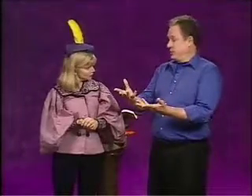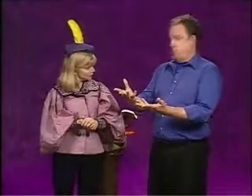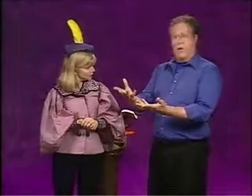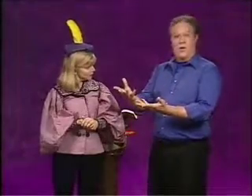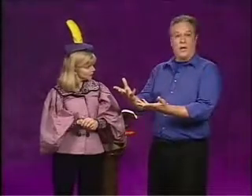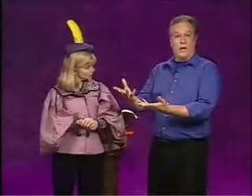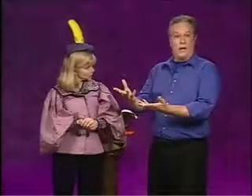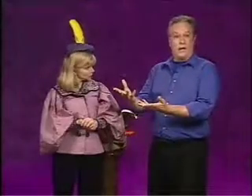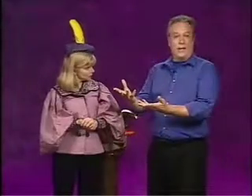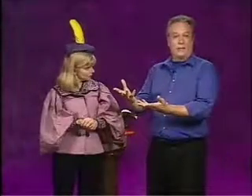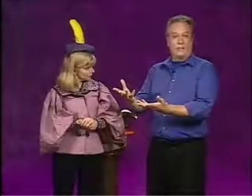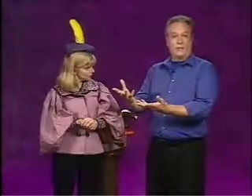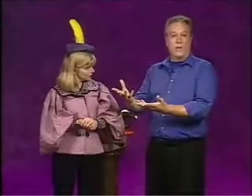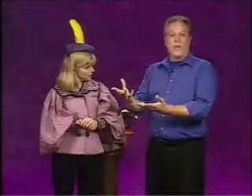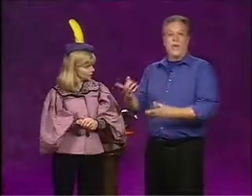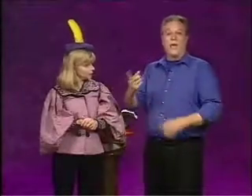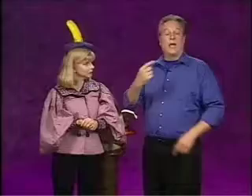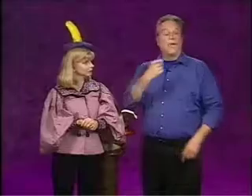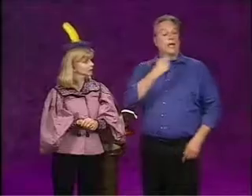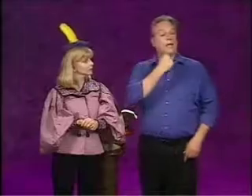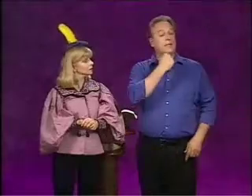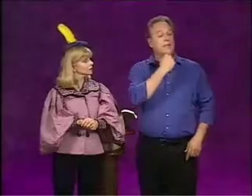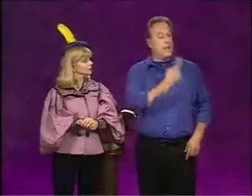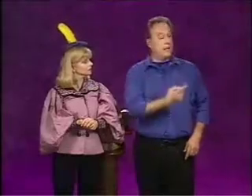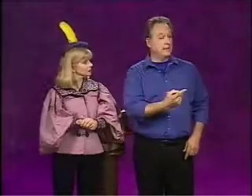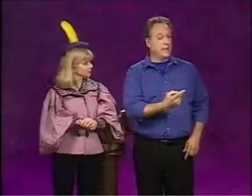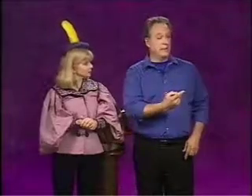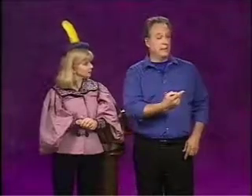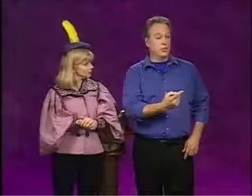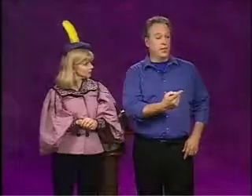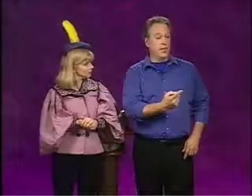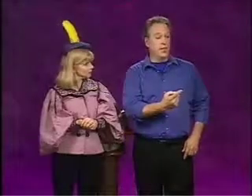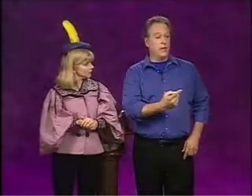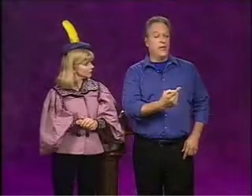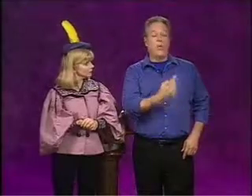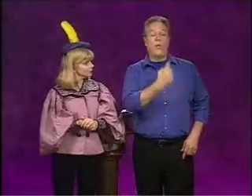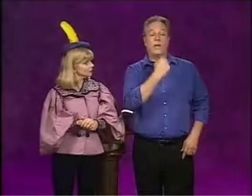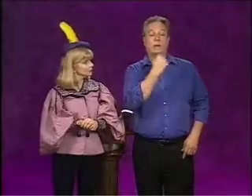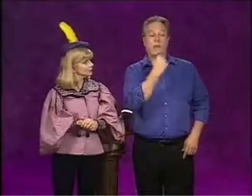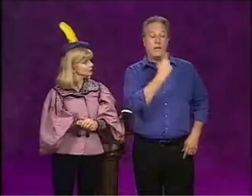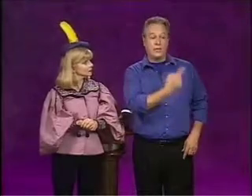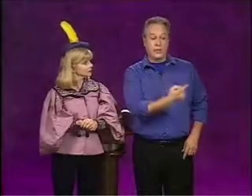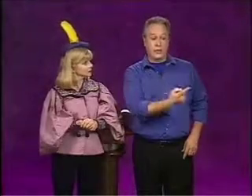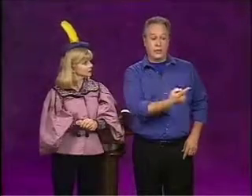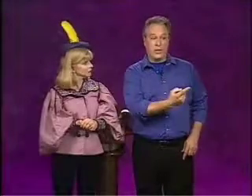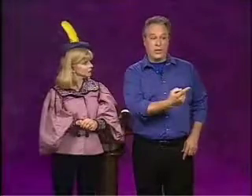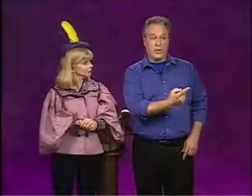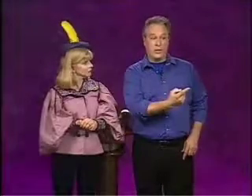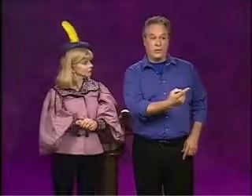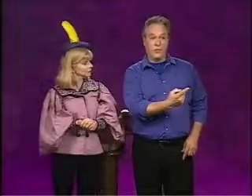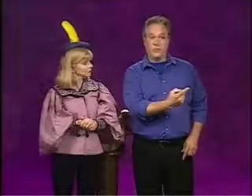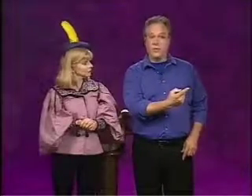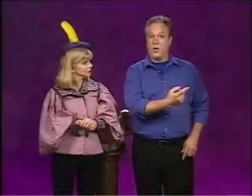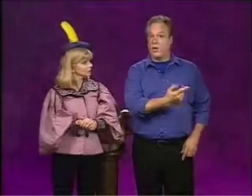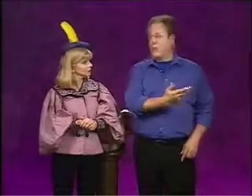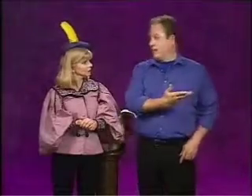direction on the right. If we tell something to Jane, we tell it to her in her direction on the